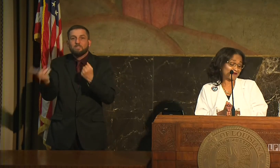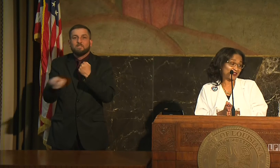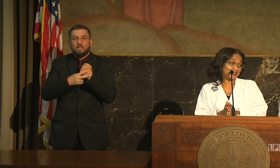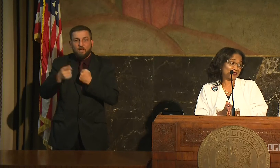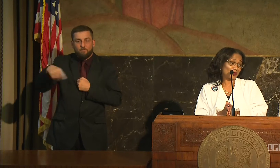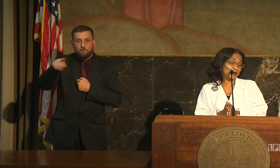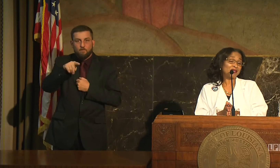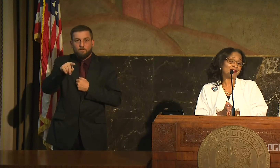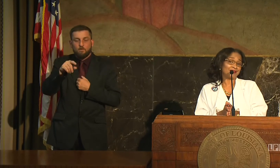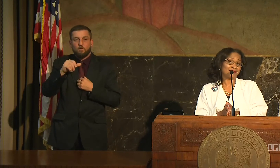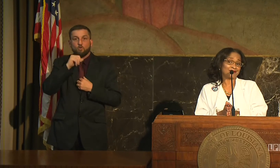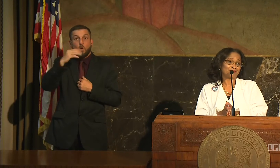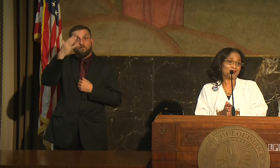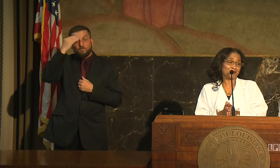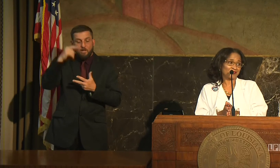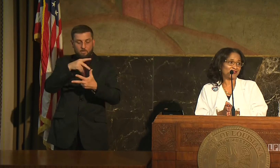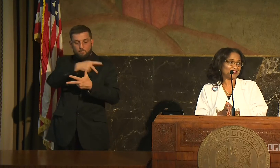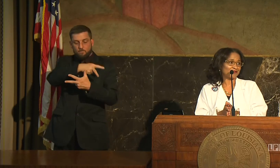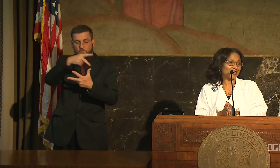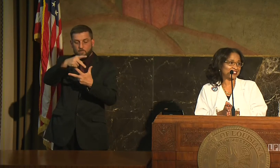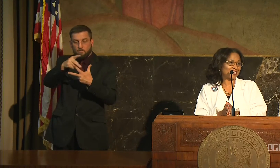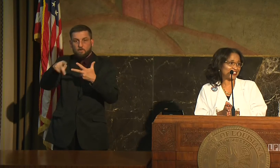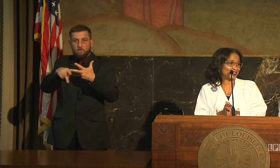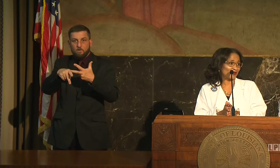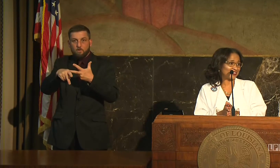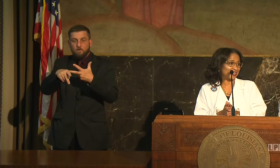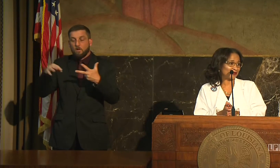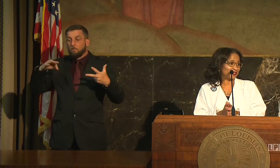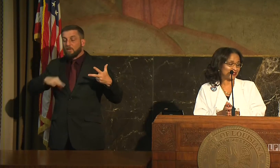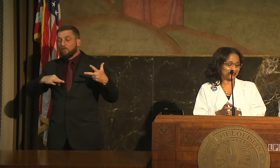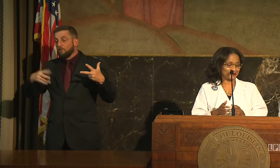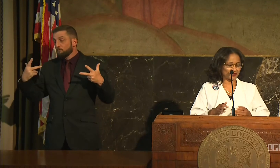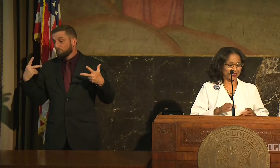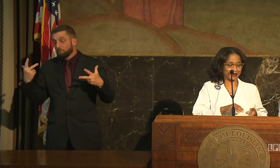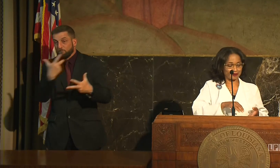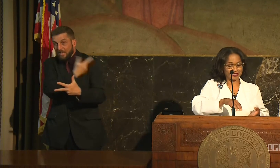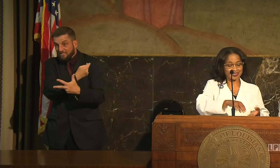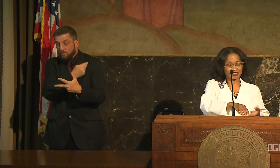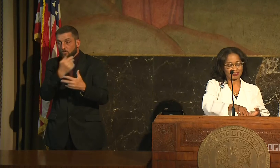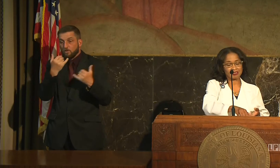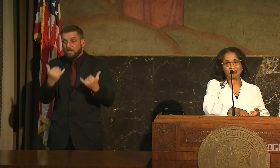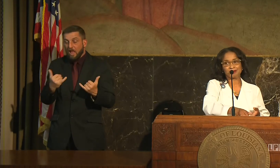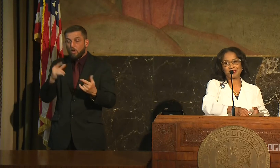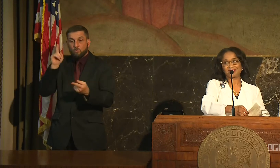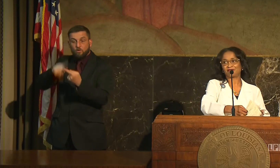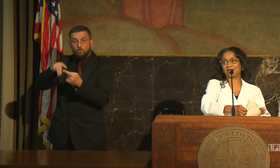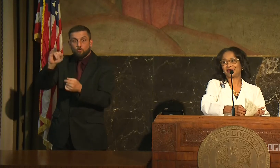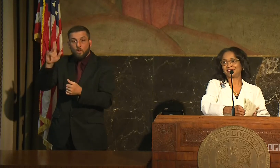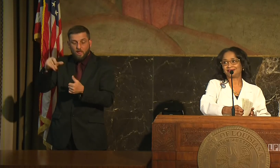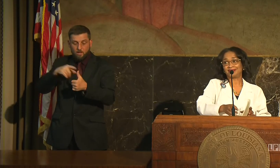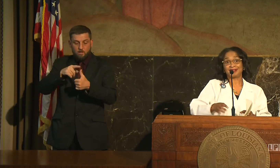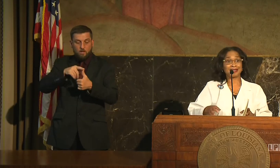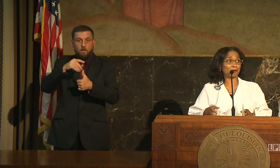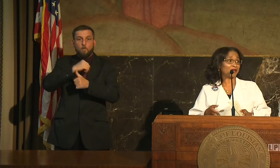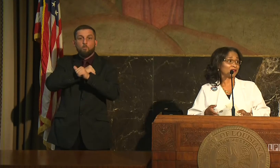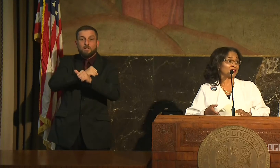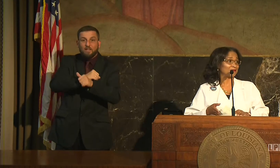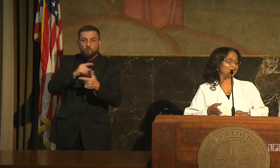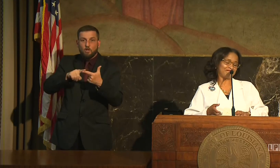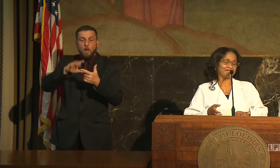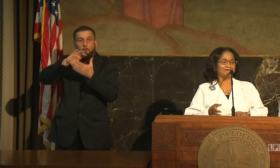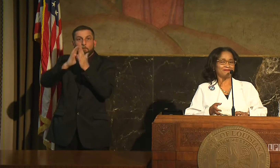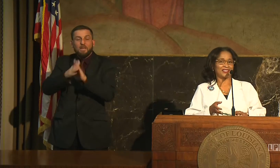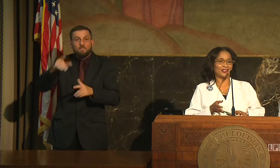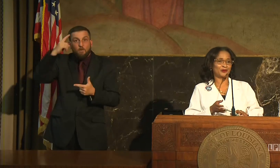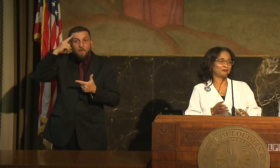And let's not forget the 3 Ps, the benefits of vaccination right now until the end of July: protection, peace of mind, and now